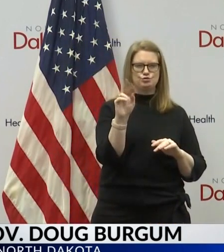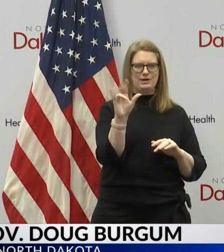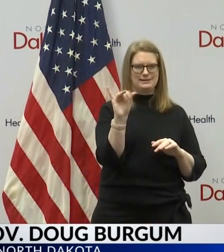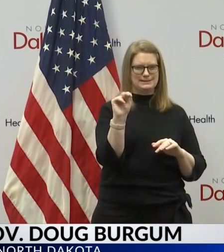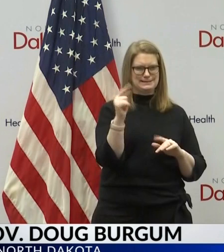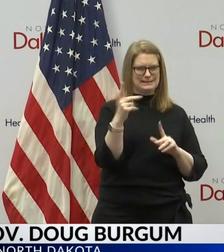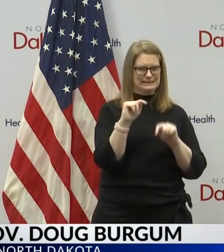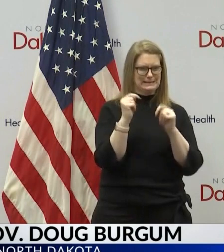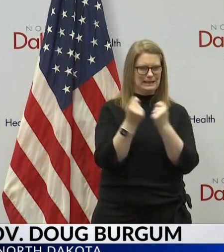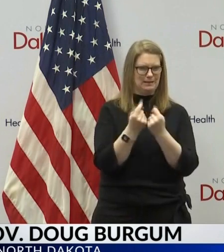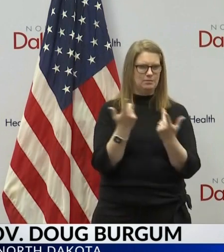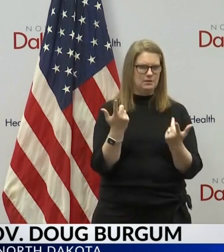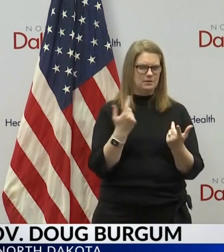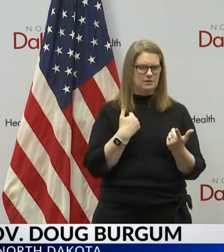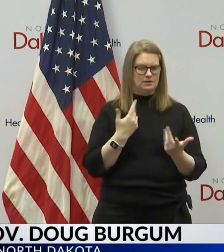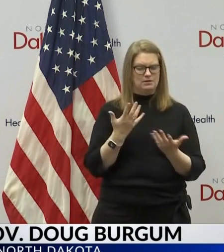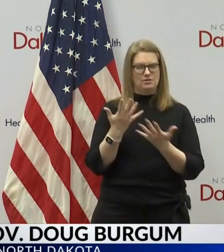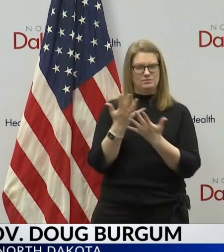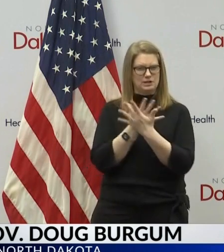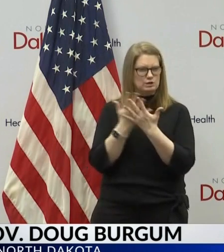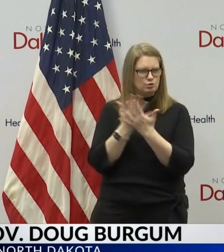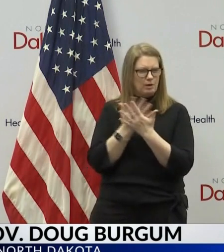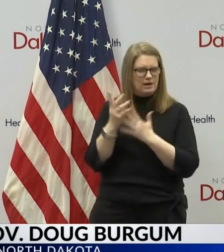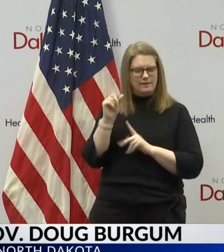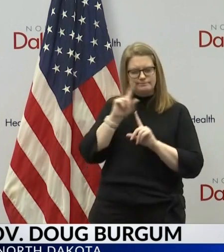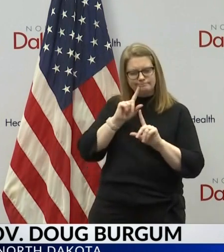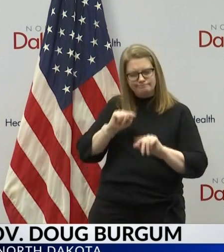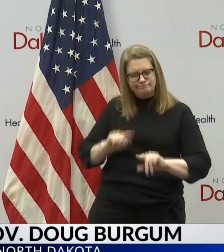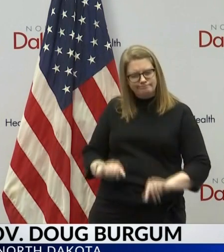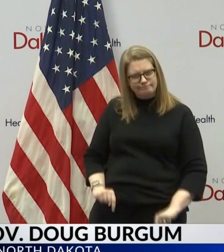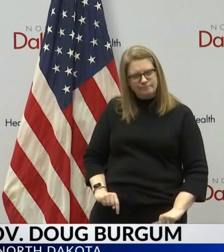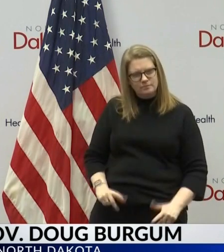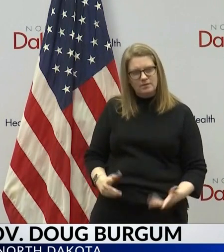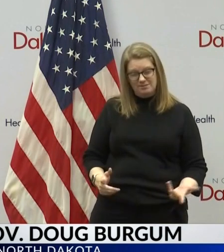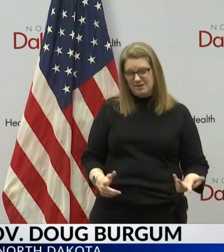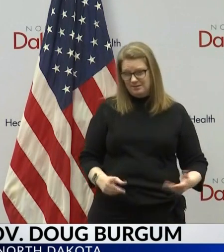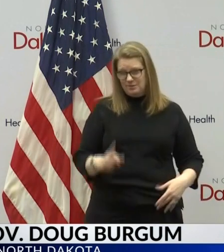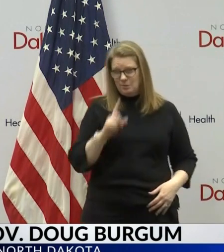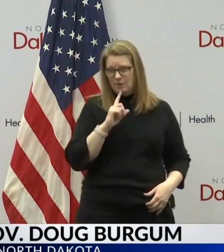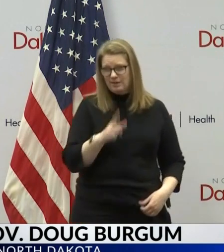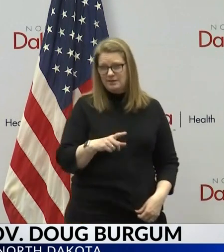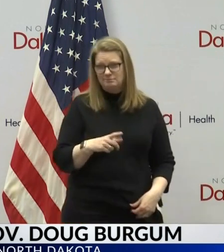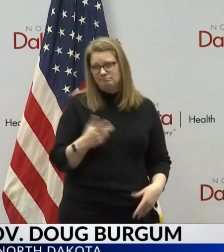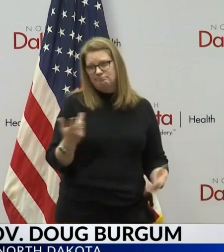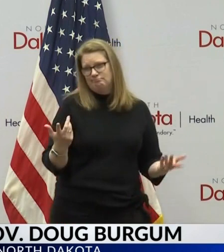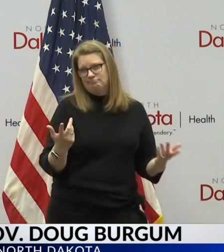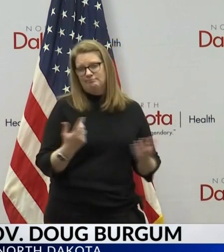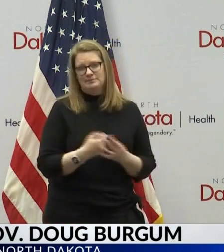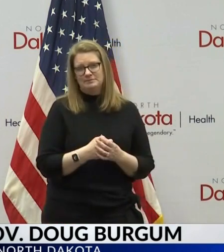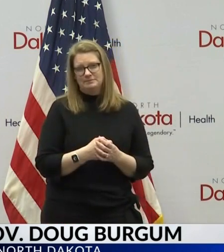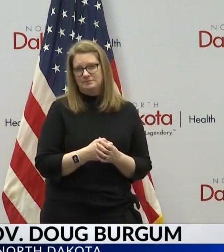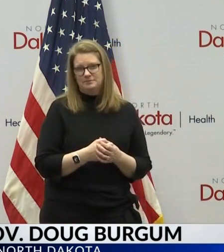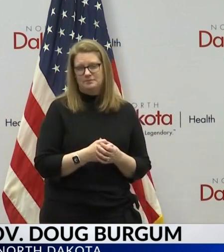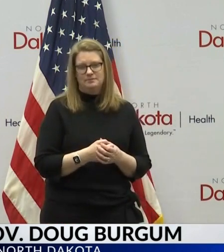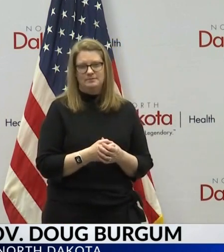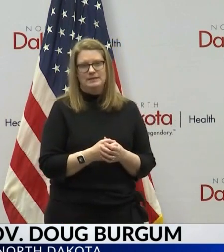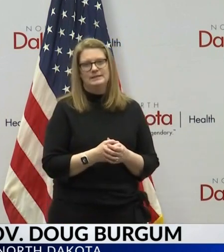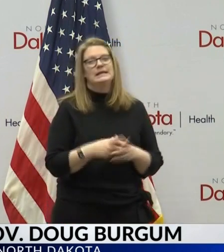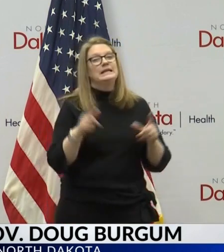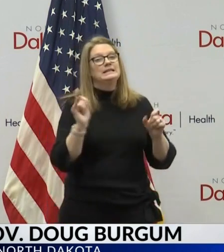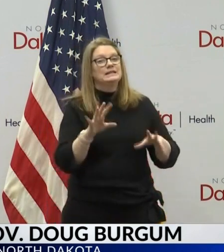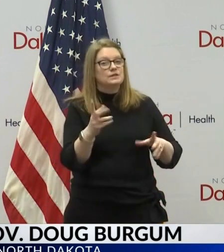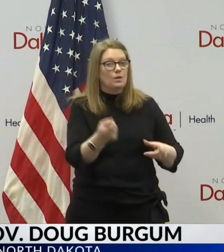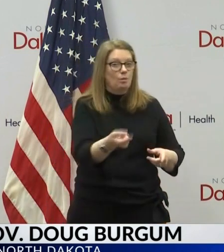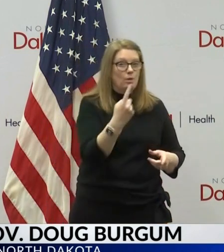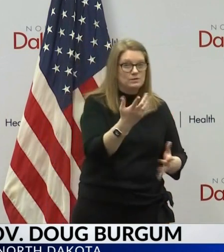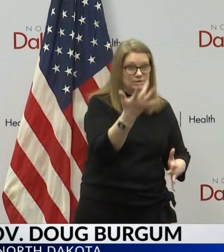those questions and do that maybe on other days. But, we should be thinking about the fact that you're not going to get tested once when you're